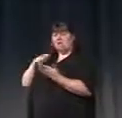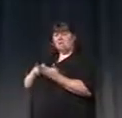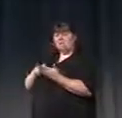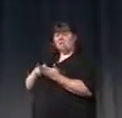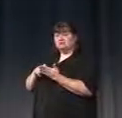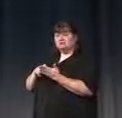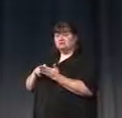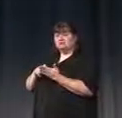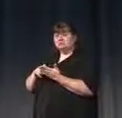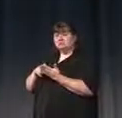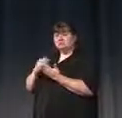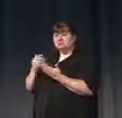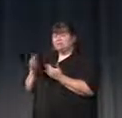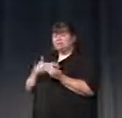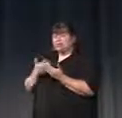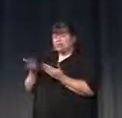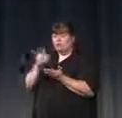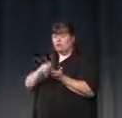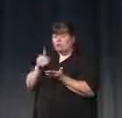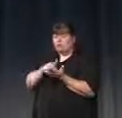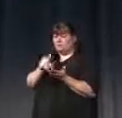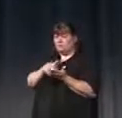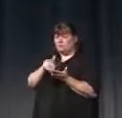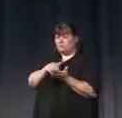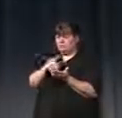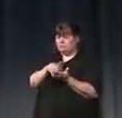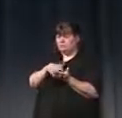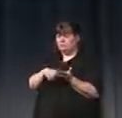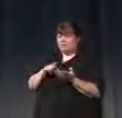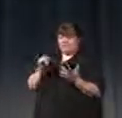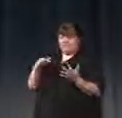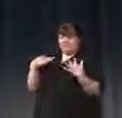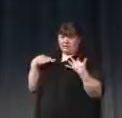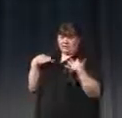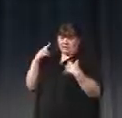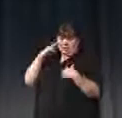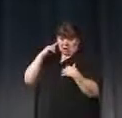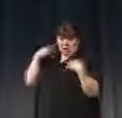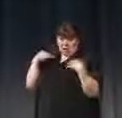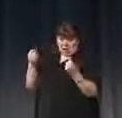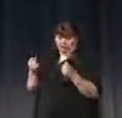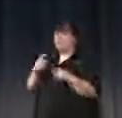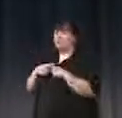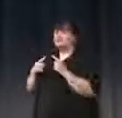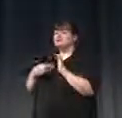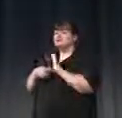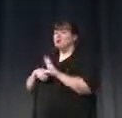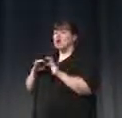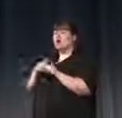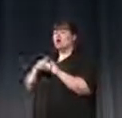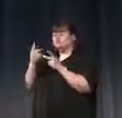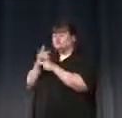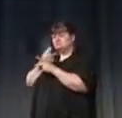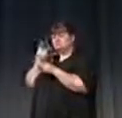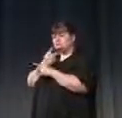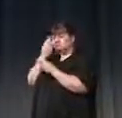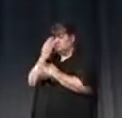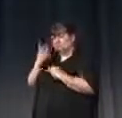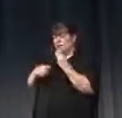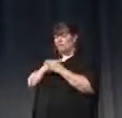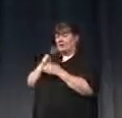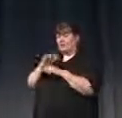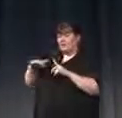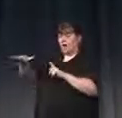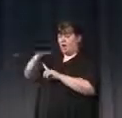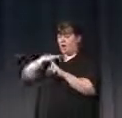despite reverberation, at least if it's modest and if their hearing is healthy. And I also give you some examples of how we can derive information about the environment